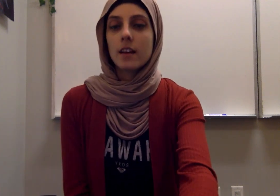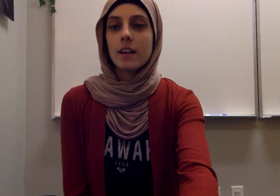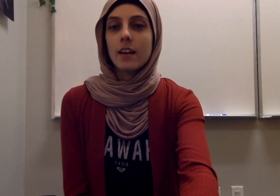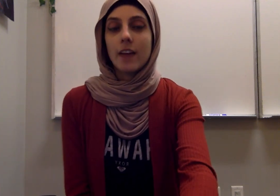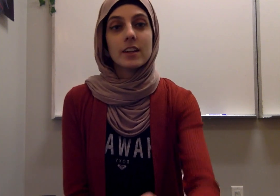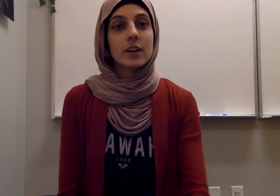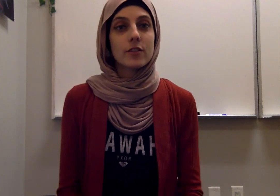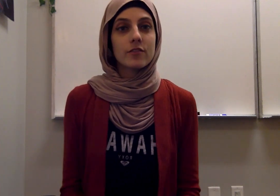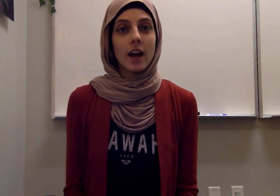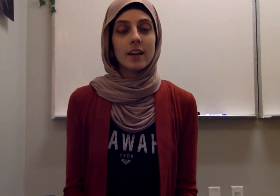Heavy or fat.